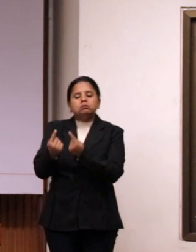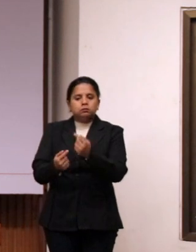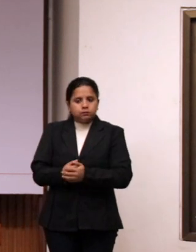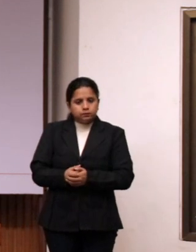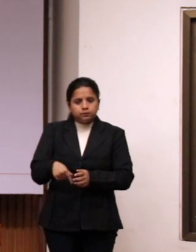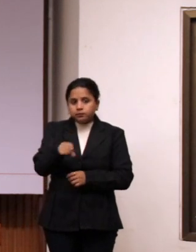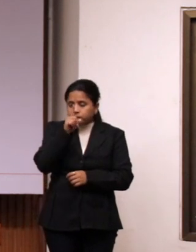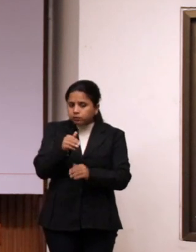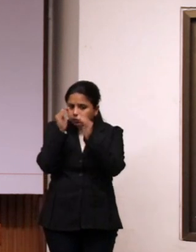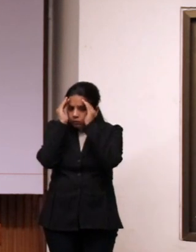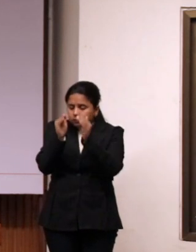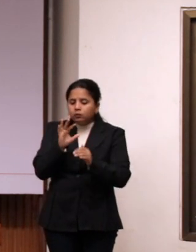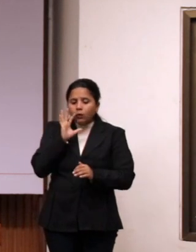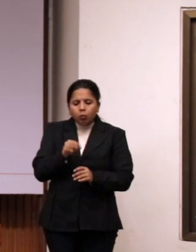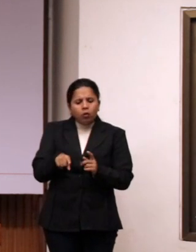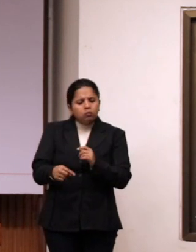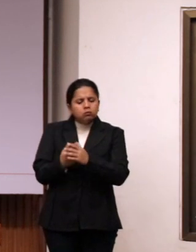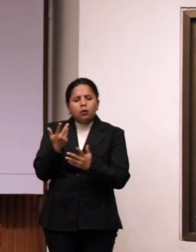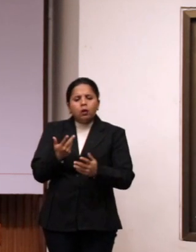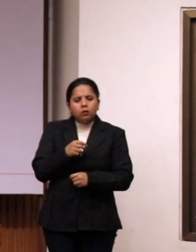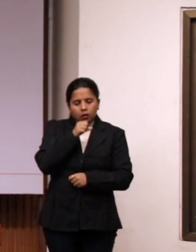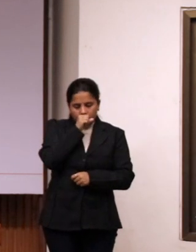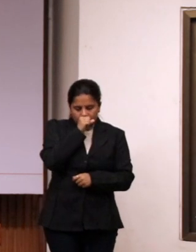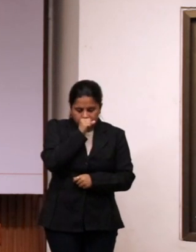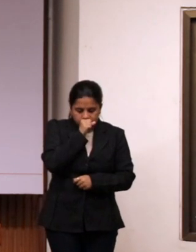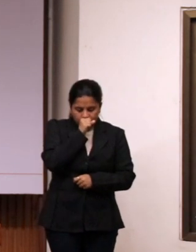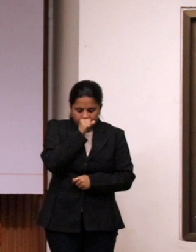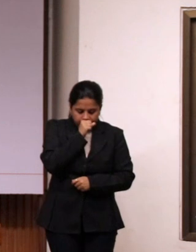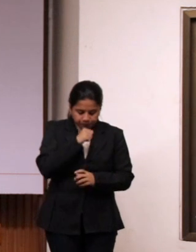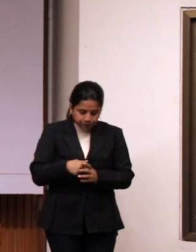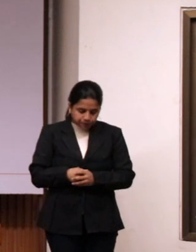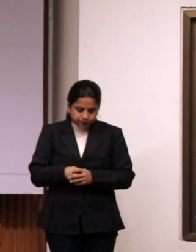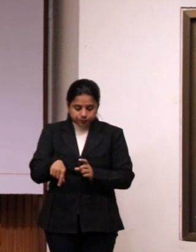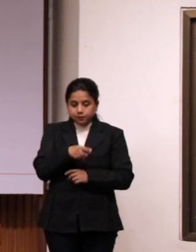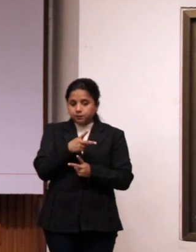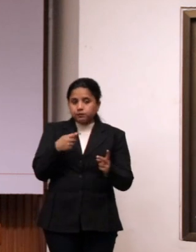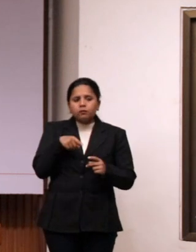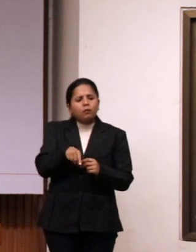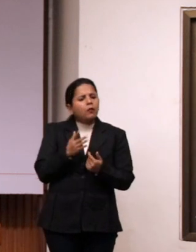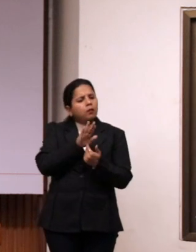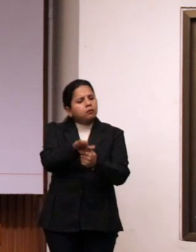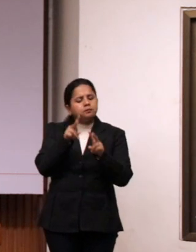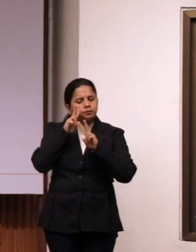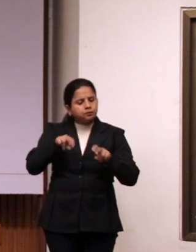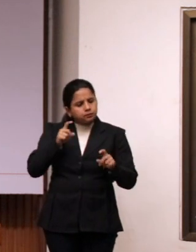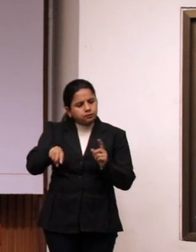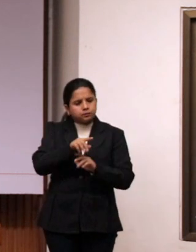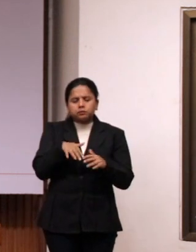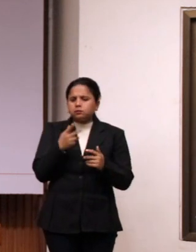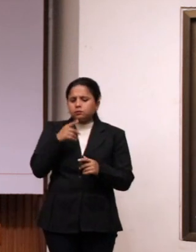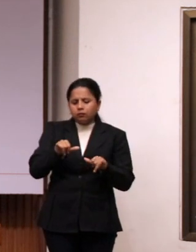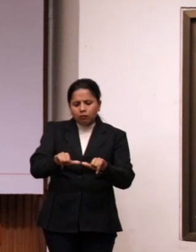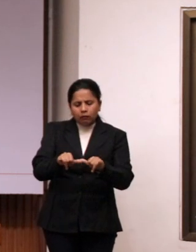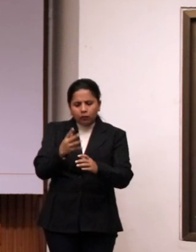you need to facilitate regeneration. How you will facilitate? One thing is very interesting, as you raised and you are a researcher, you need to see that how